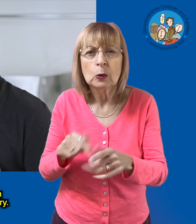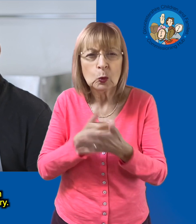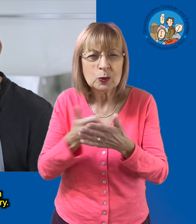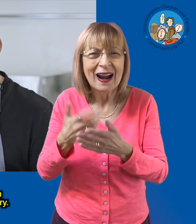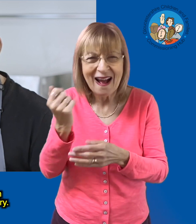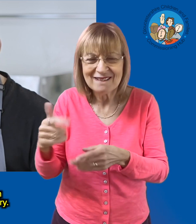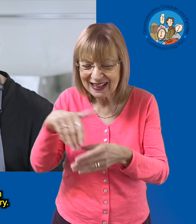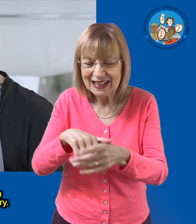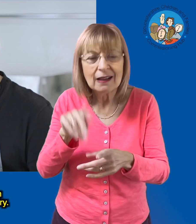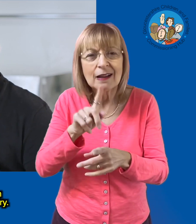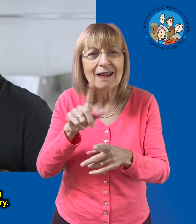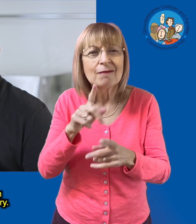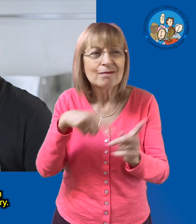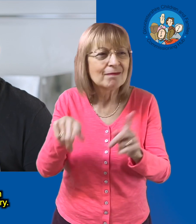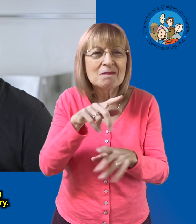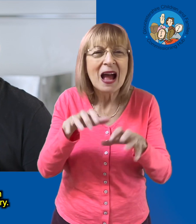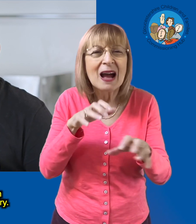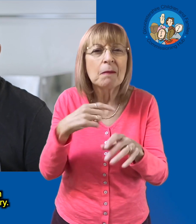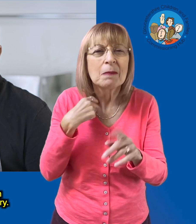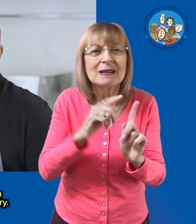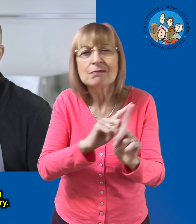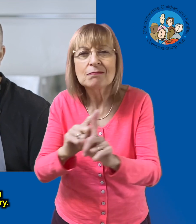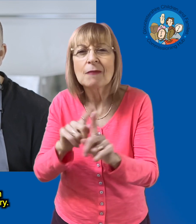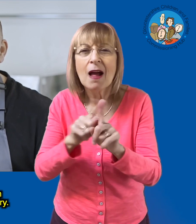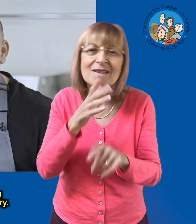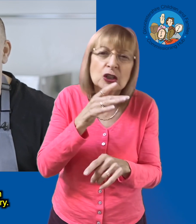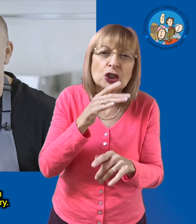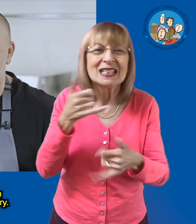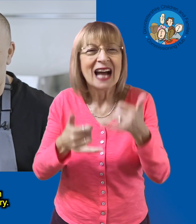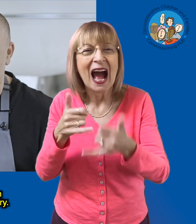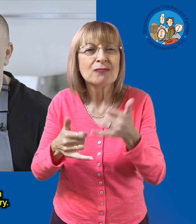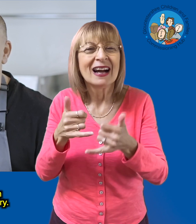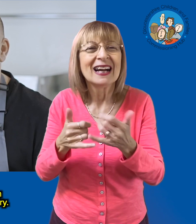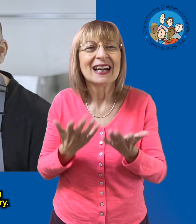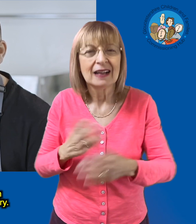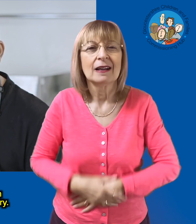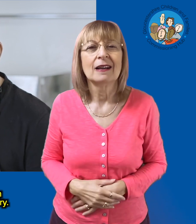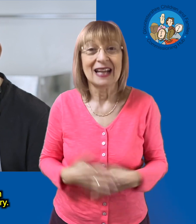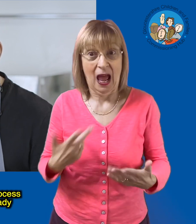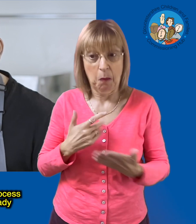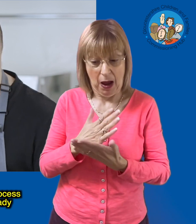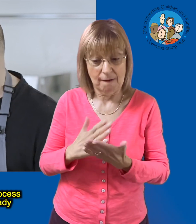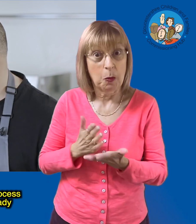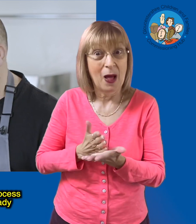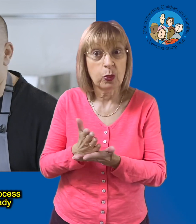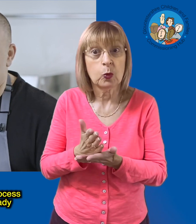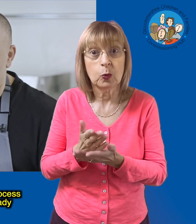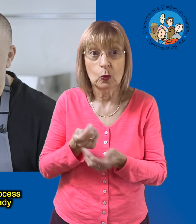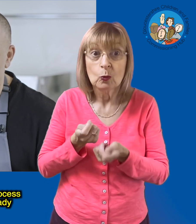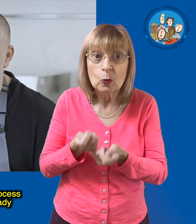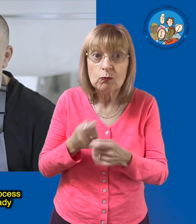B12, and you'd normally naturally find those in animal products such as meat, fish and dairy. So as we're